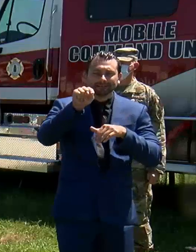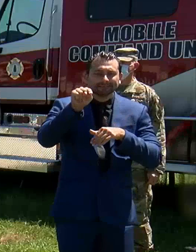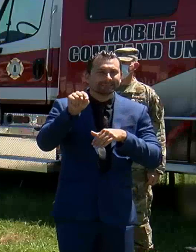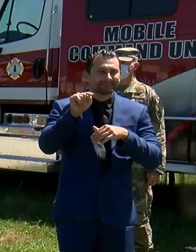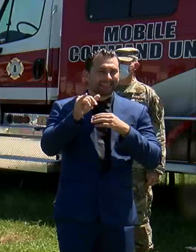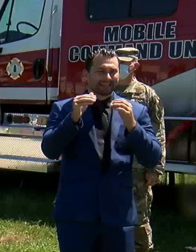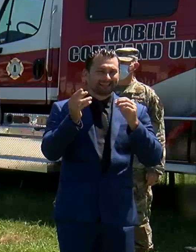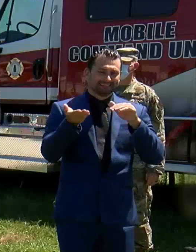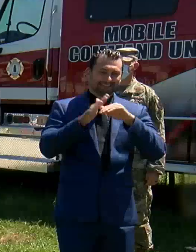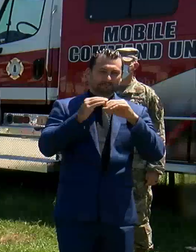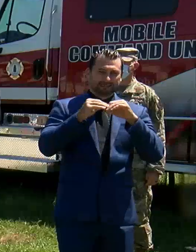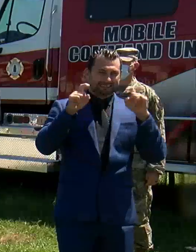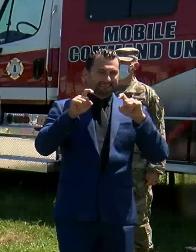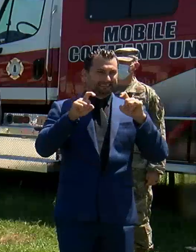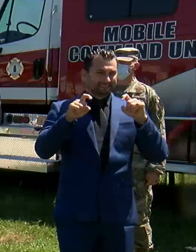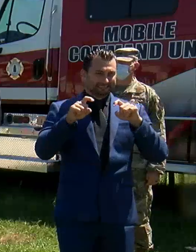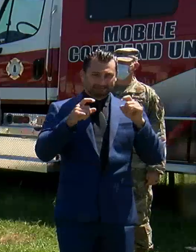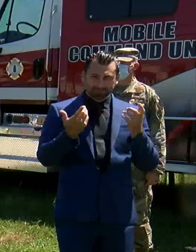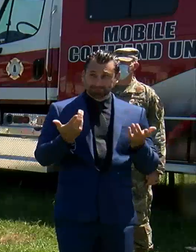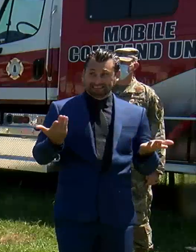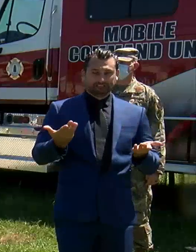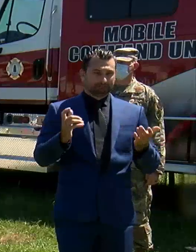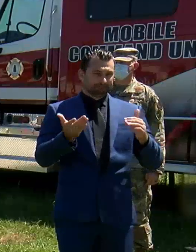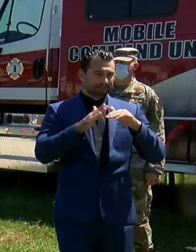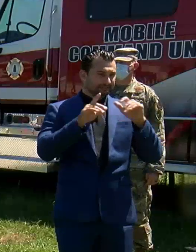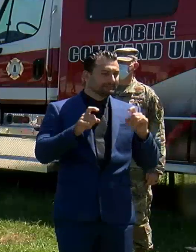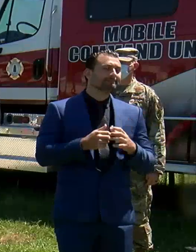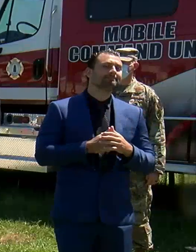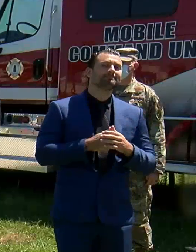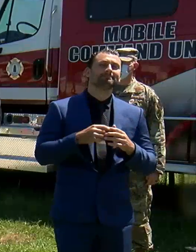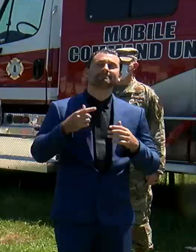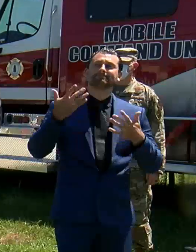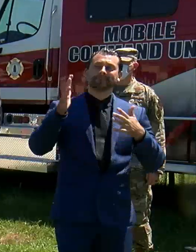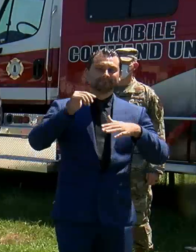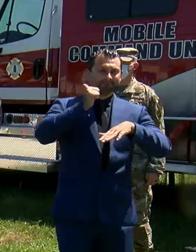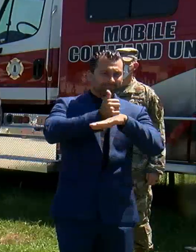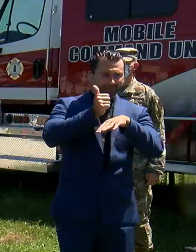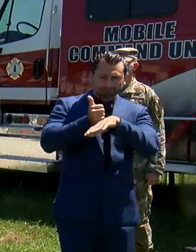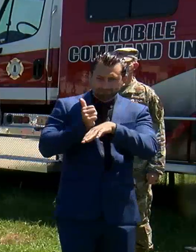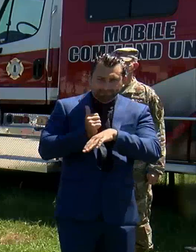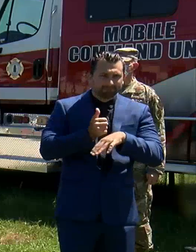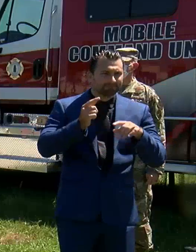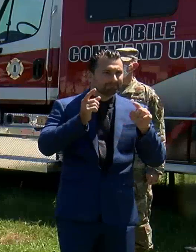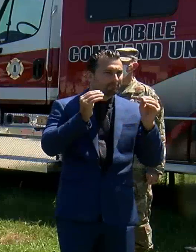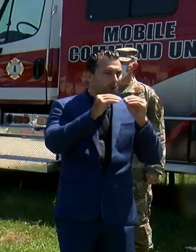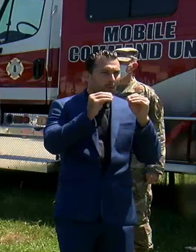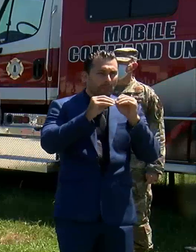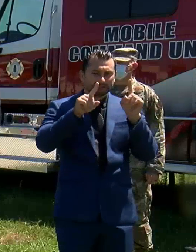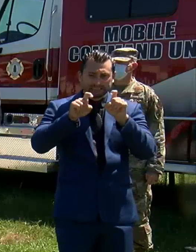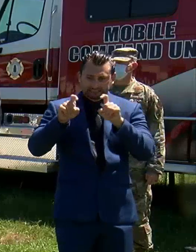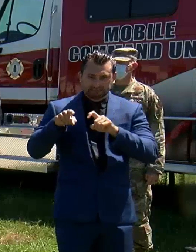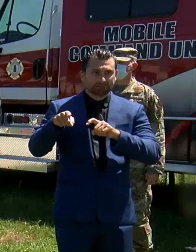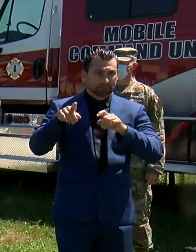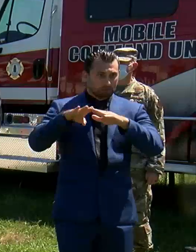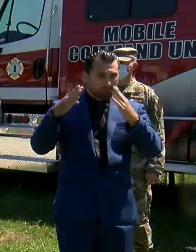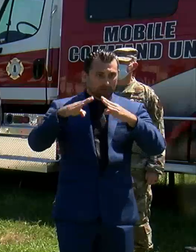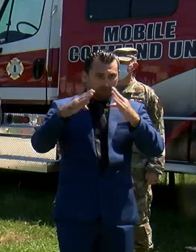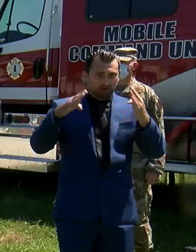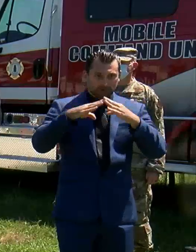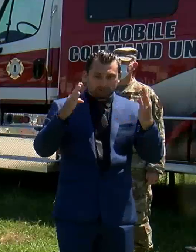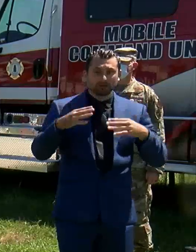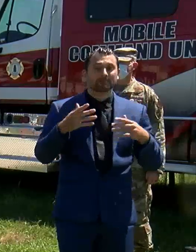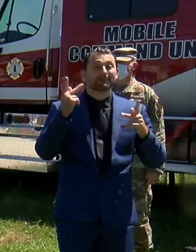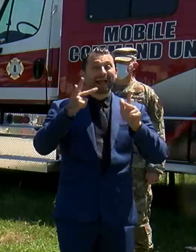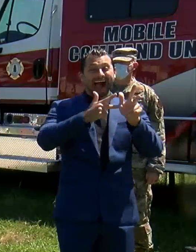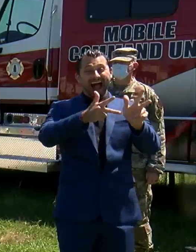state is these test sites tend to have more capacity than there is demand. So you have different places that have similar